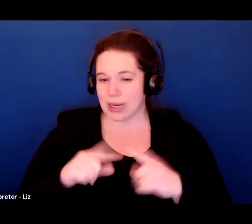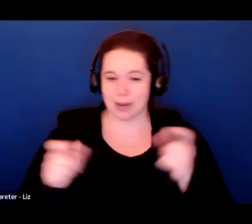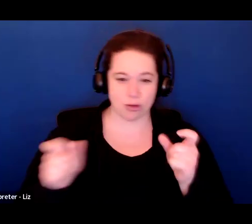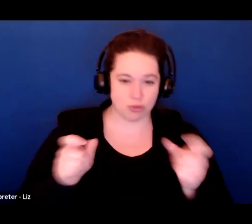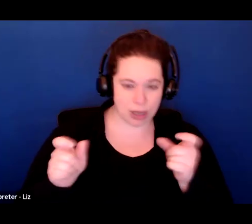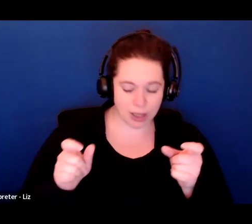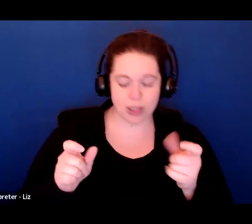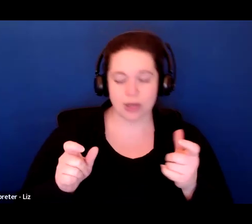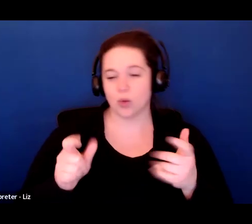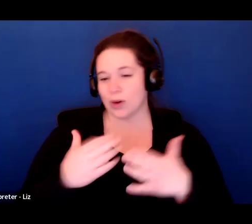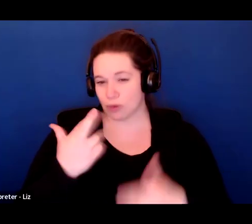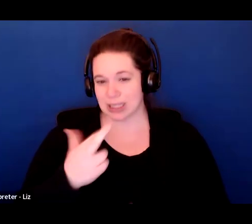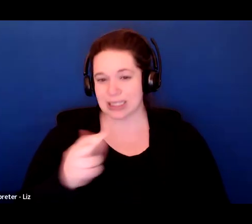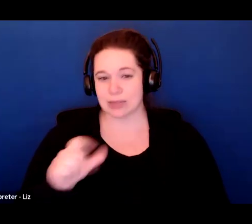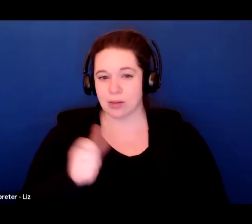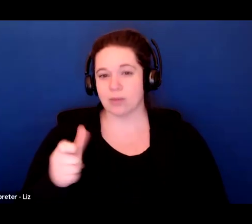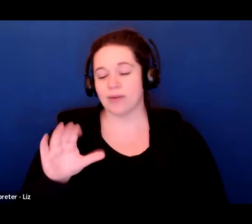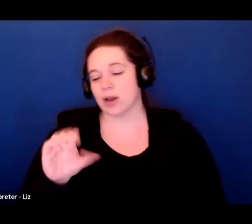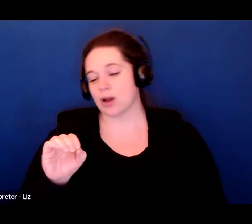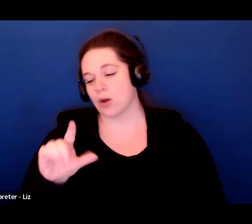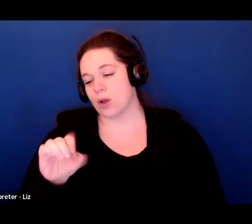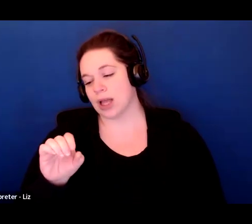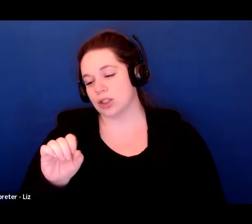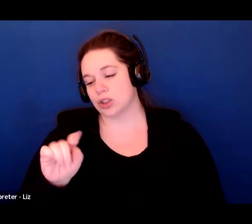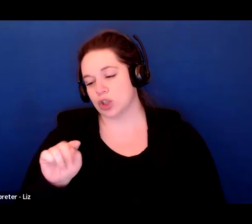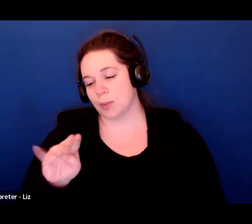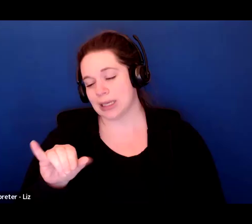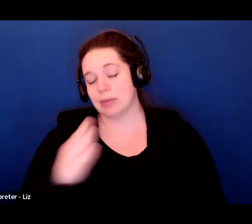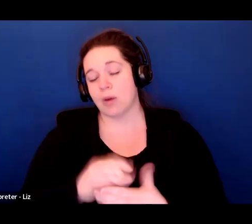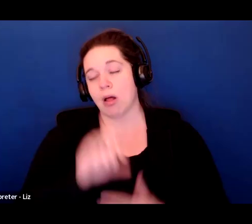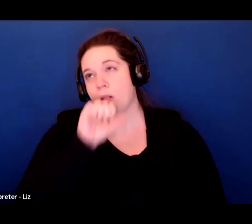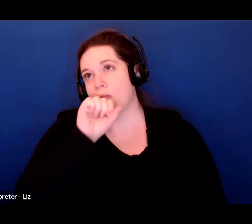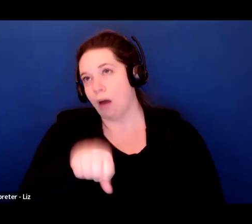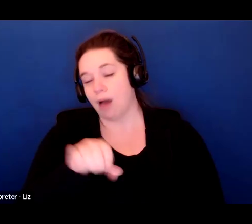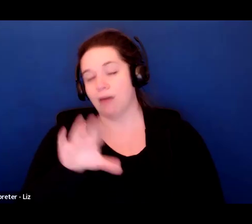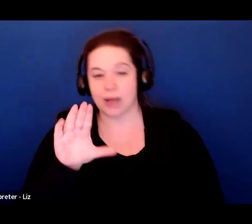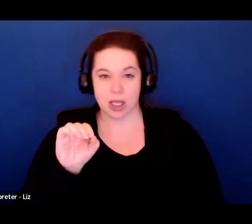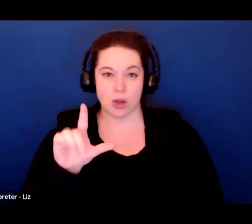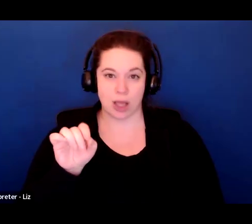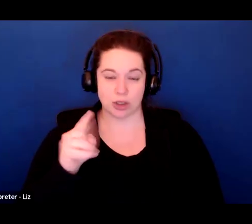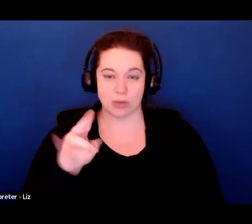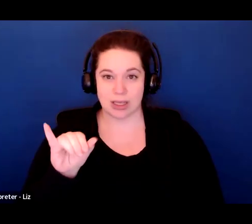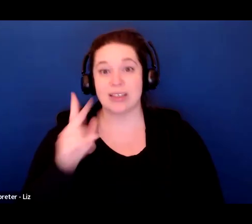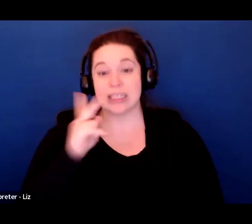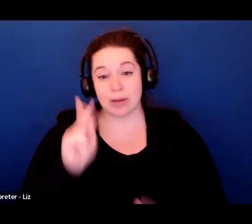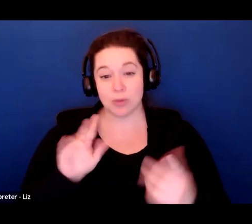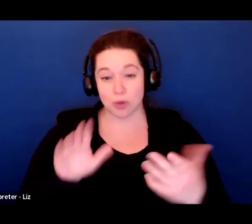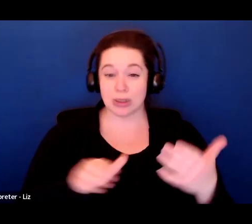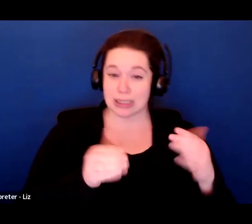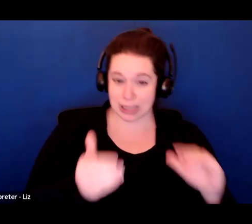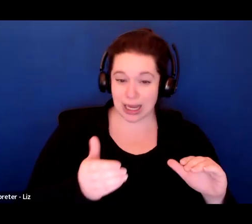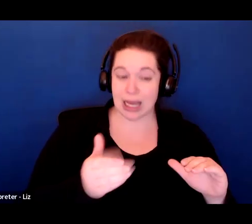reason, some people will opt for the colostomy. Some people love the colostomy. I have seen people die because they had an